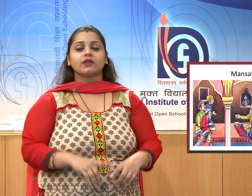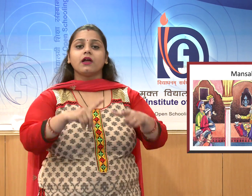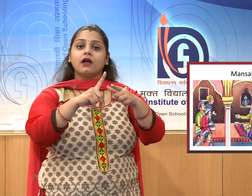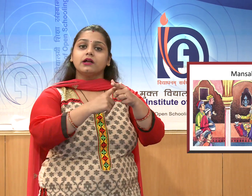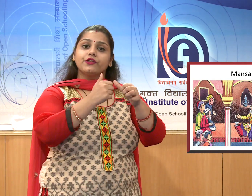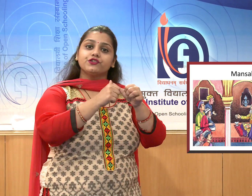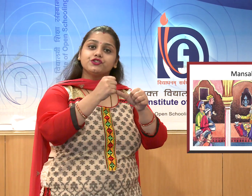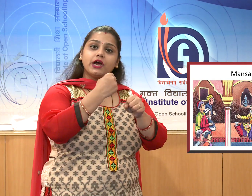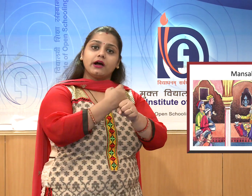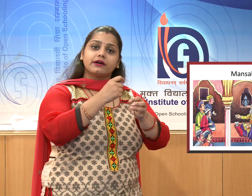Jagirs did not.